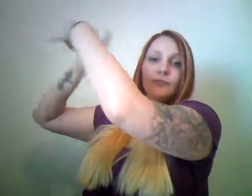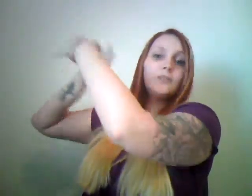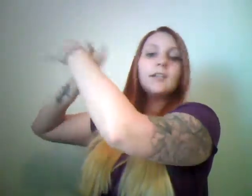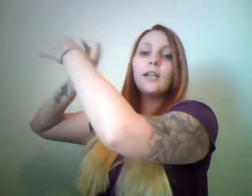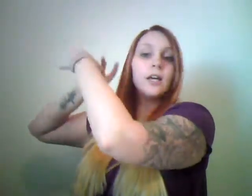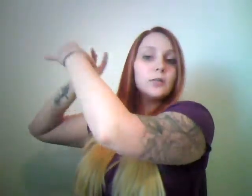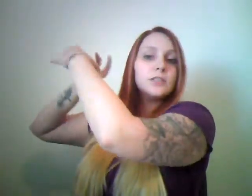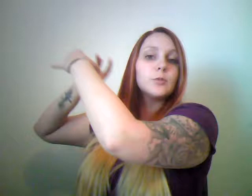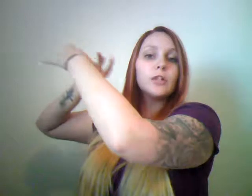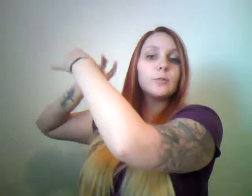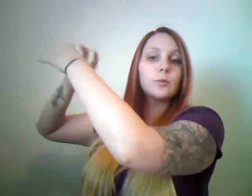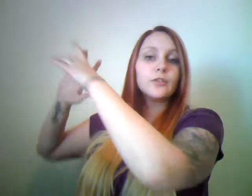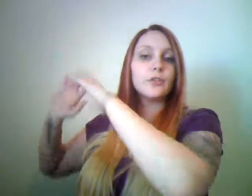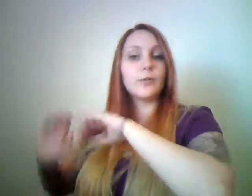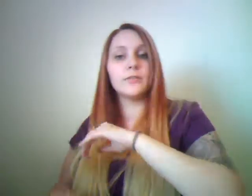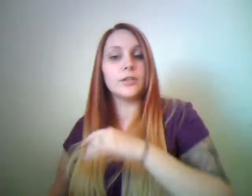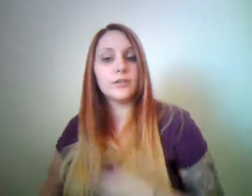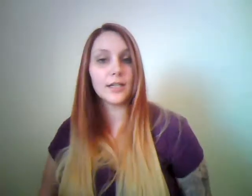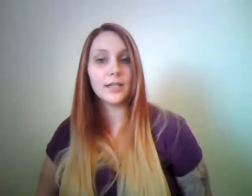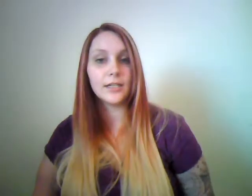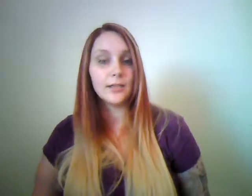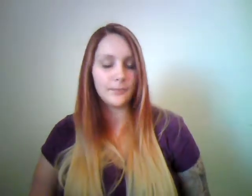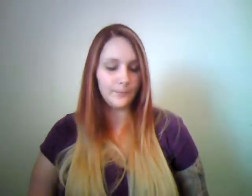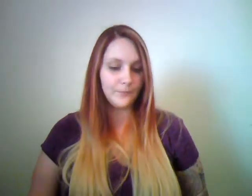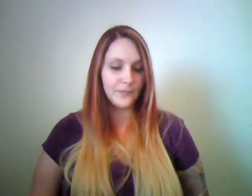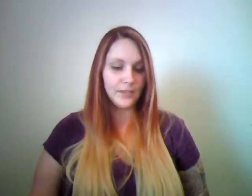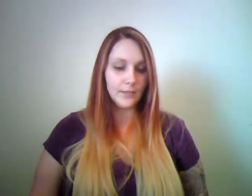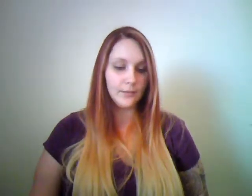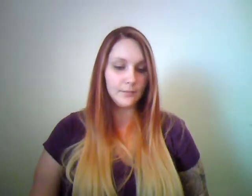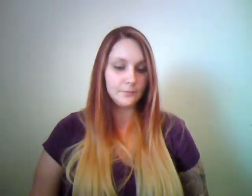feel out what's more comfortable for you whenever you're signing it.